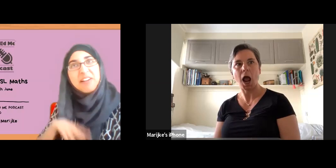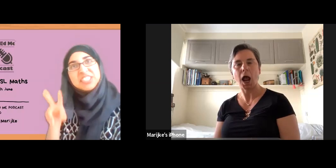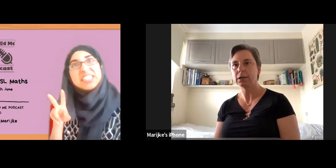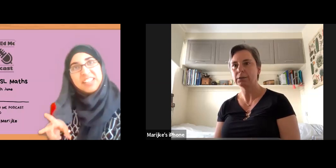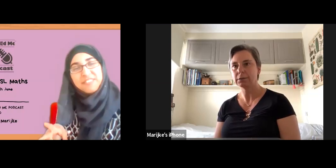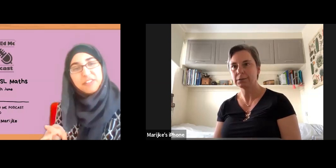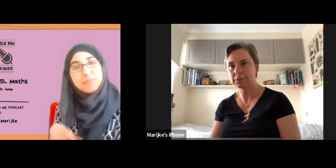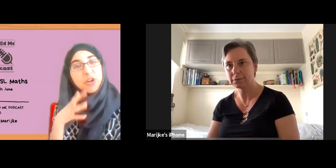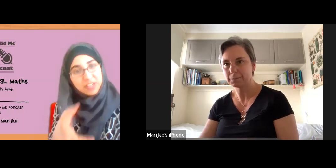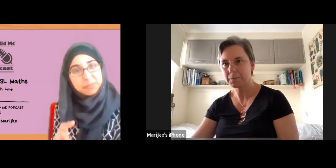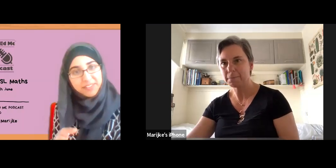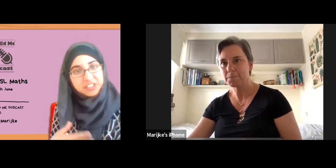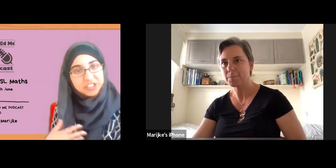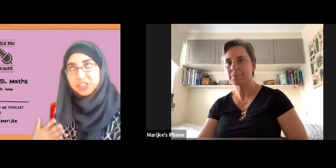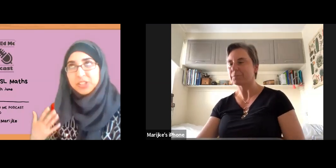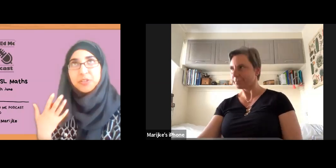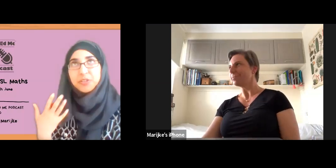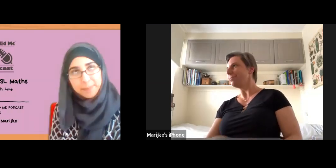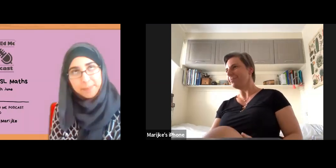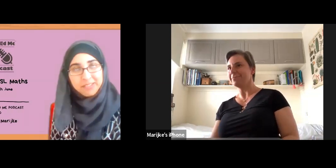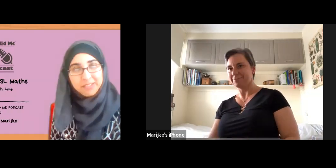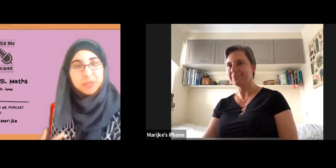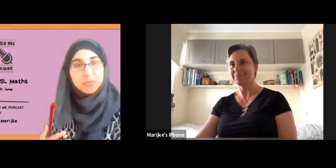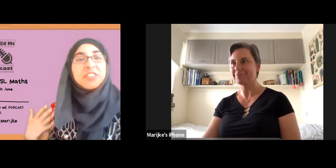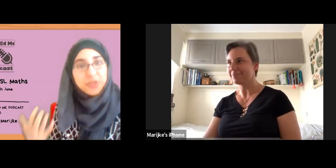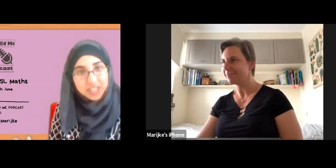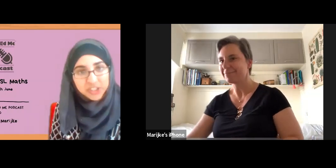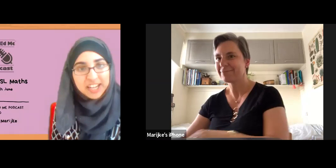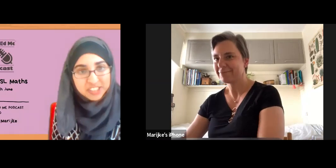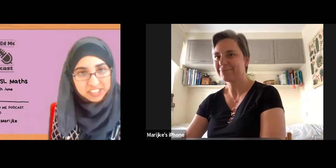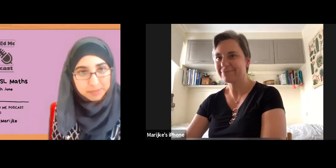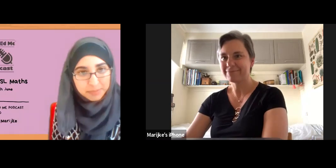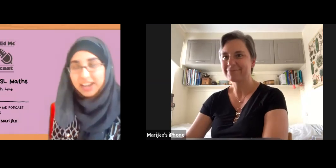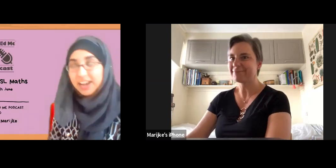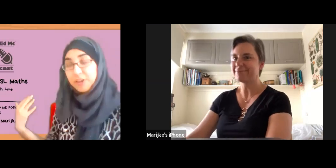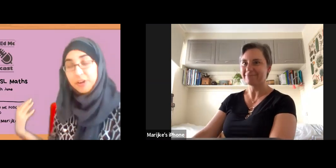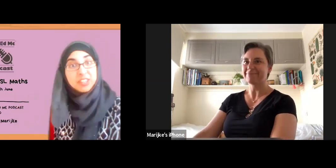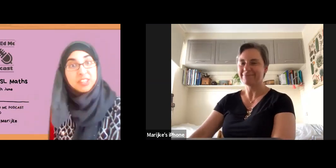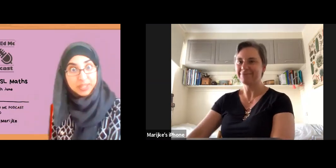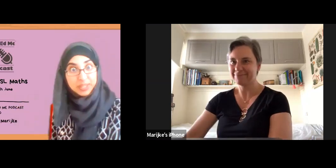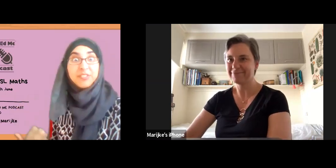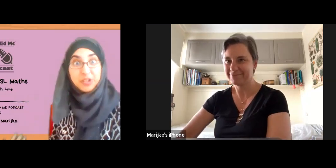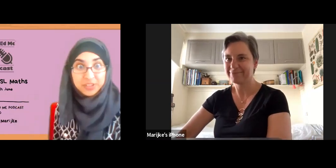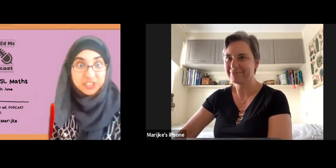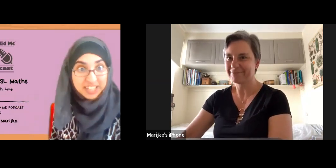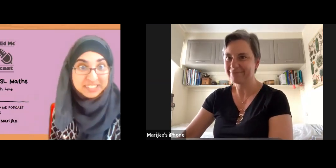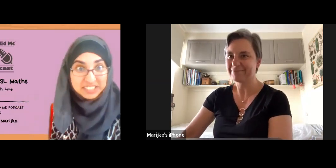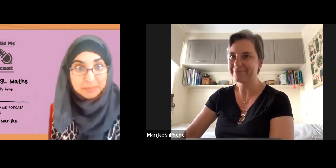does it differ from your experience? Because you grew up in Belgium, you went through the education system there. I've grown up in the UK, I've gone through the education system